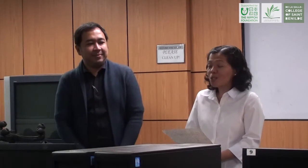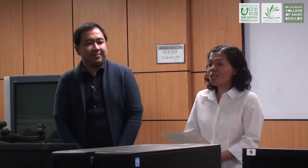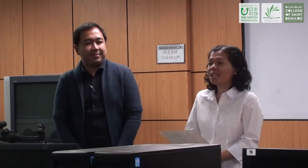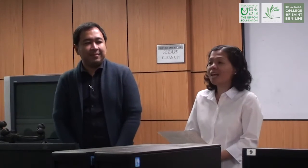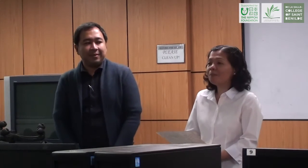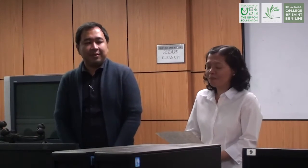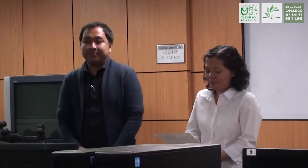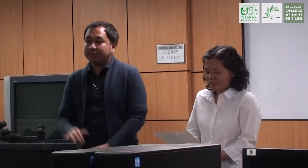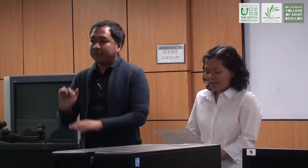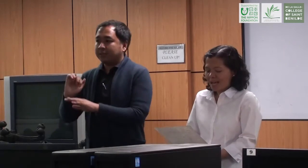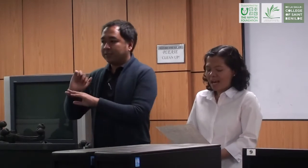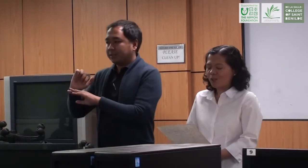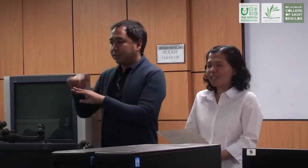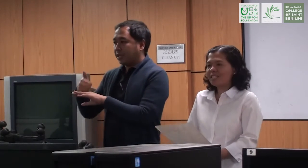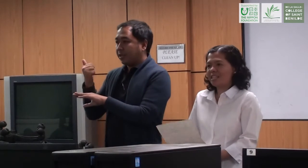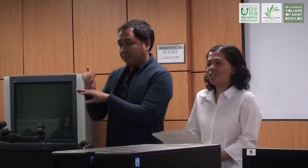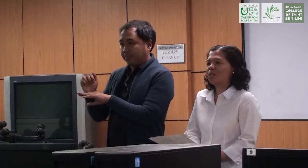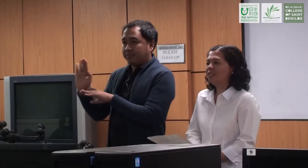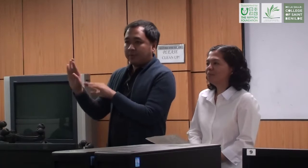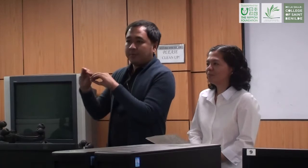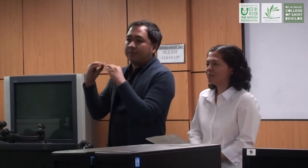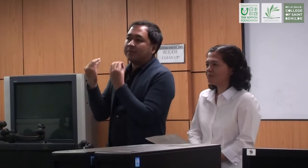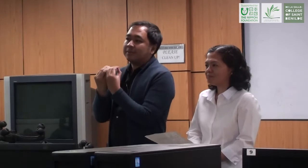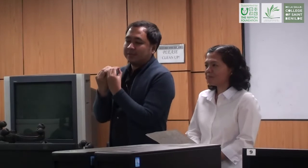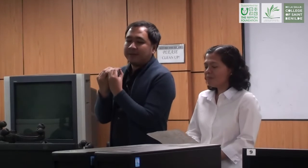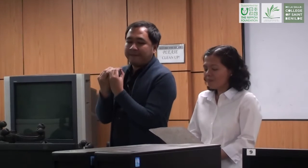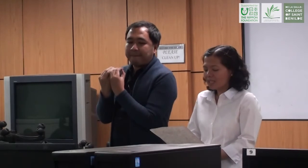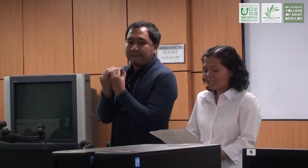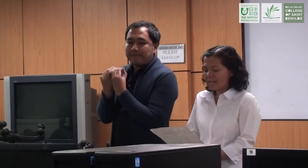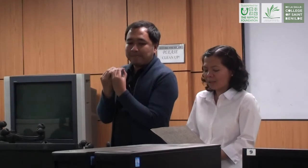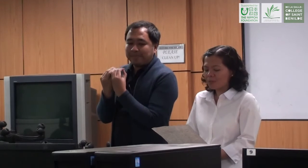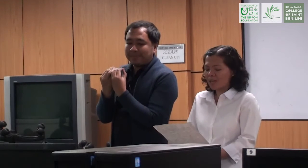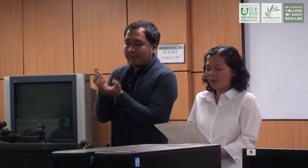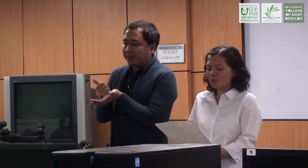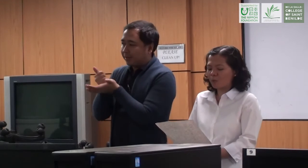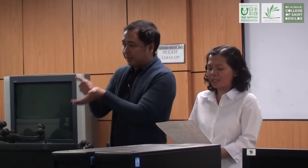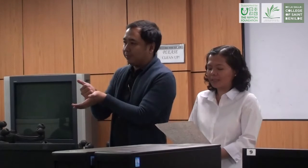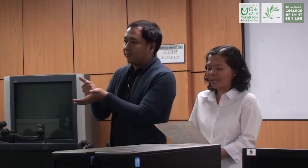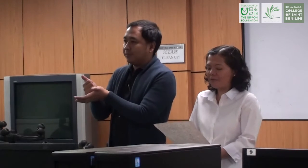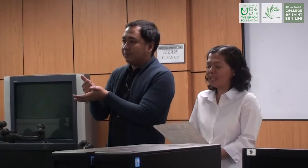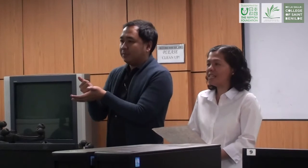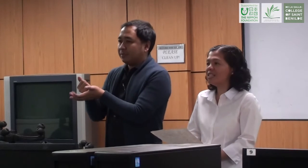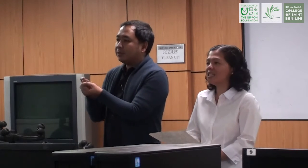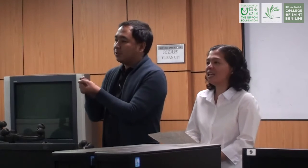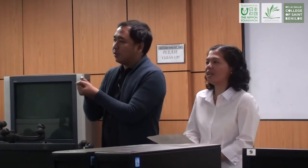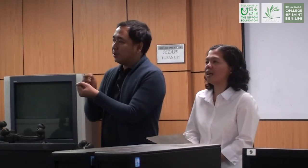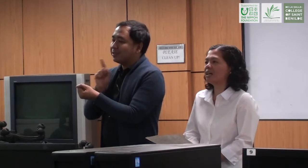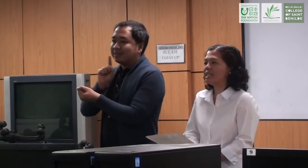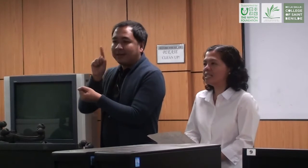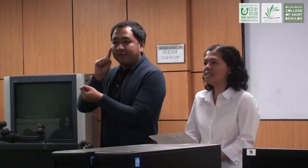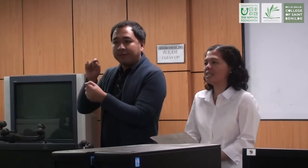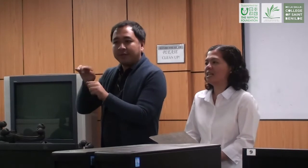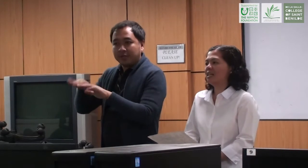She also set up an organization that helps support deaf kids in